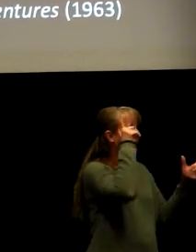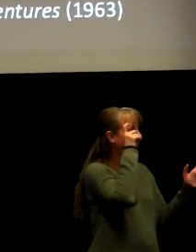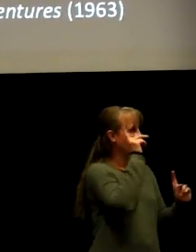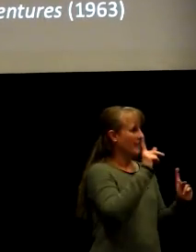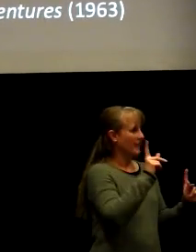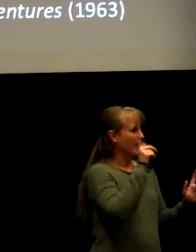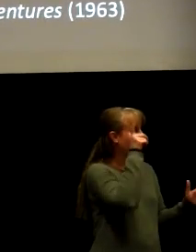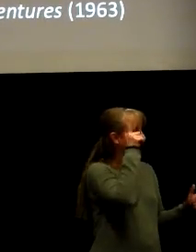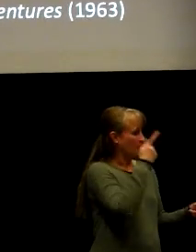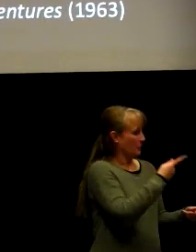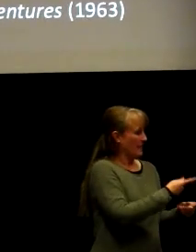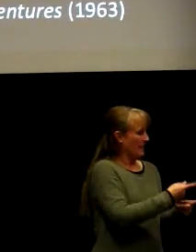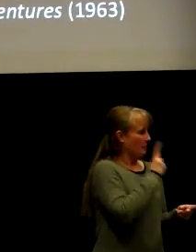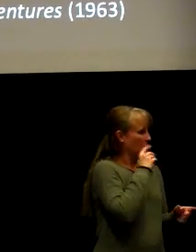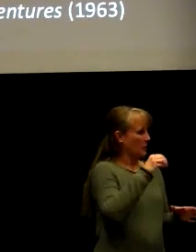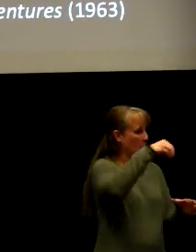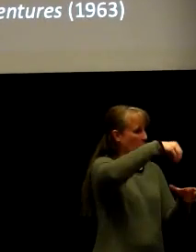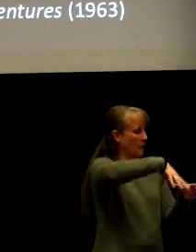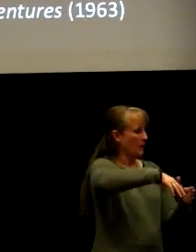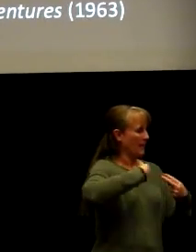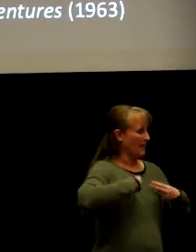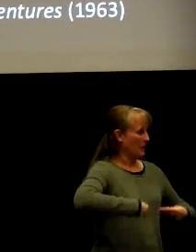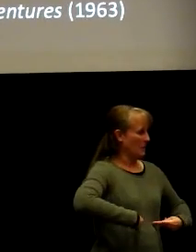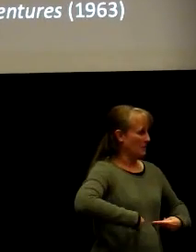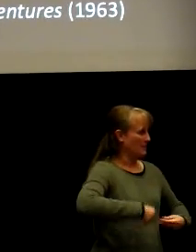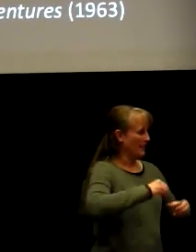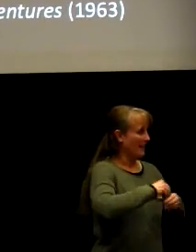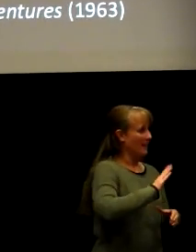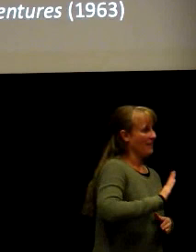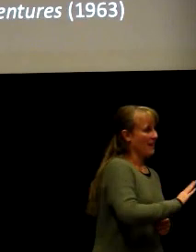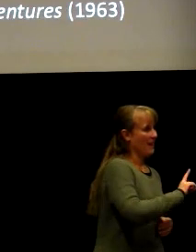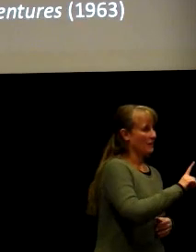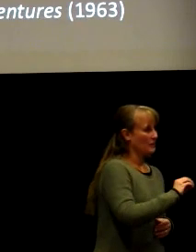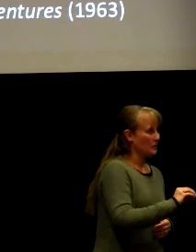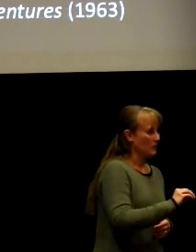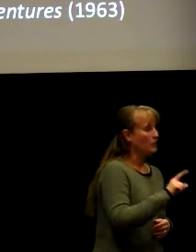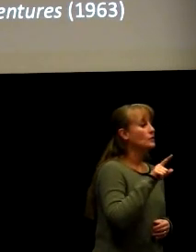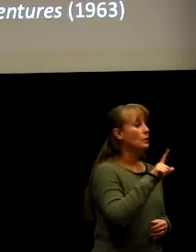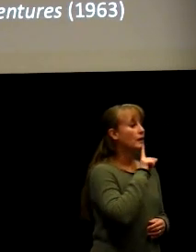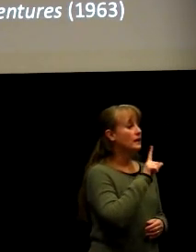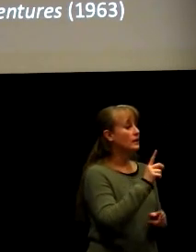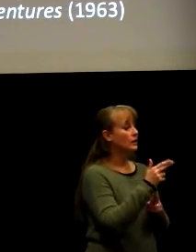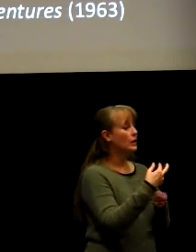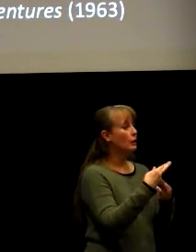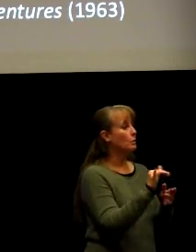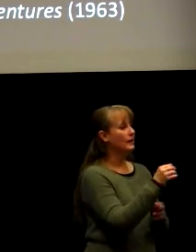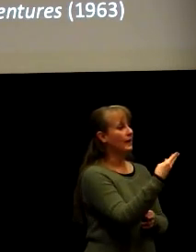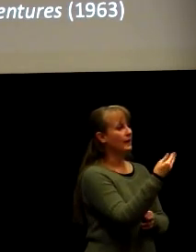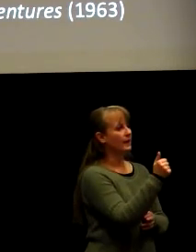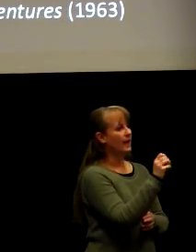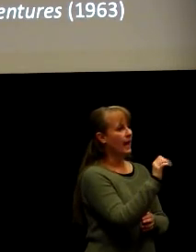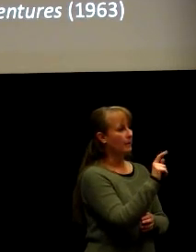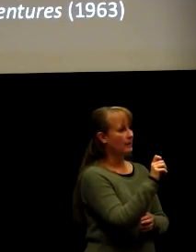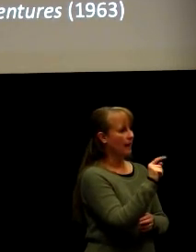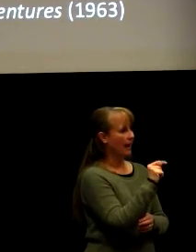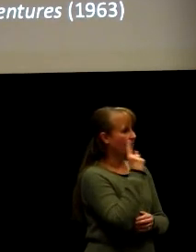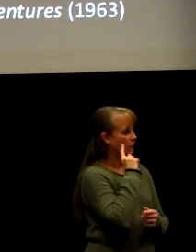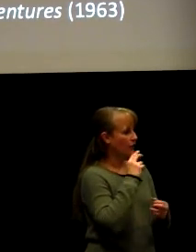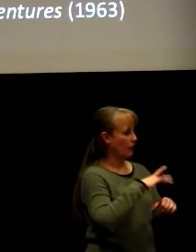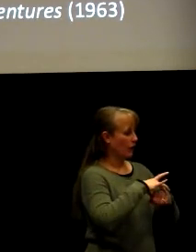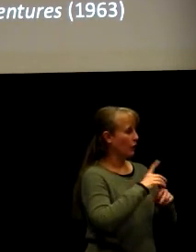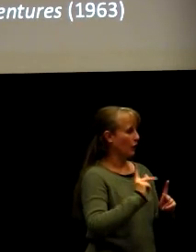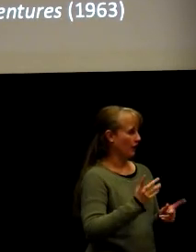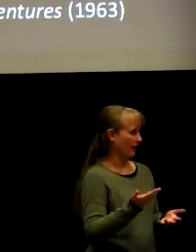for various alien inhabitants. And so this hotel room is basically habitat for the